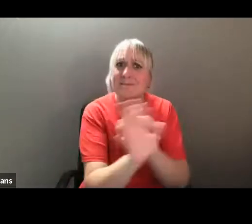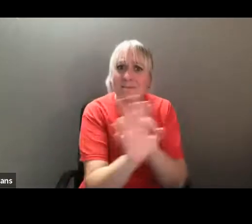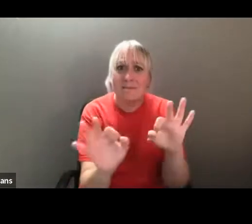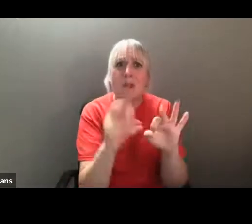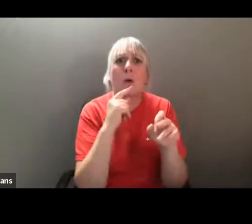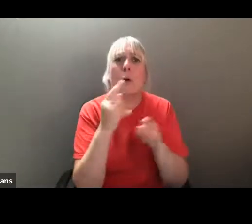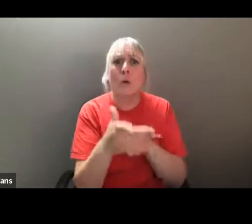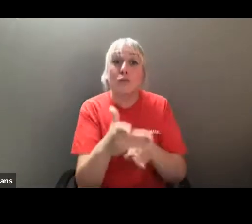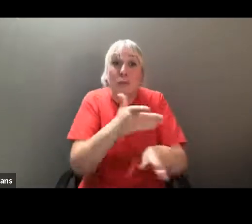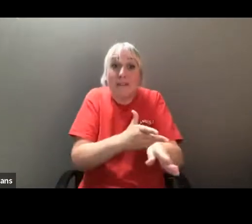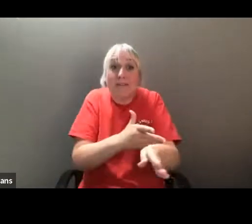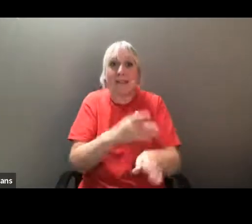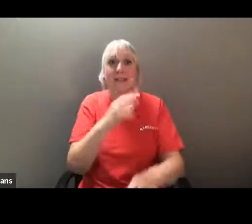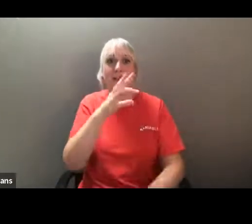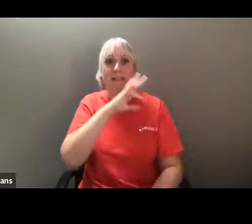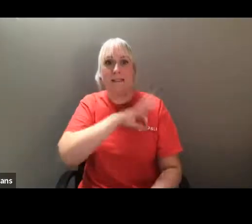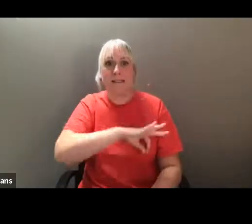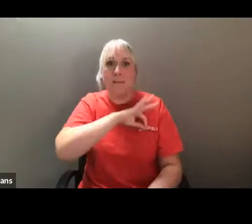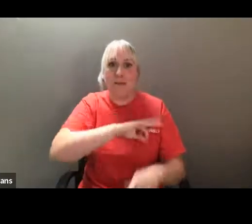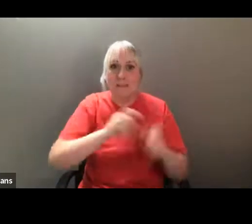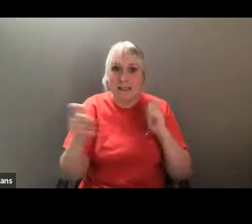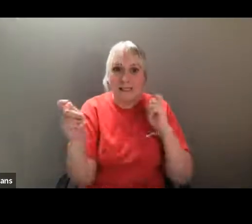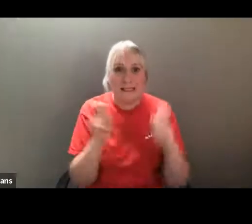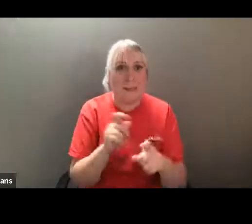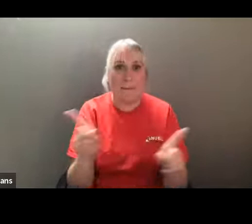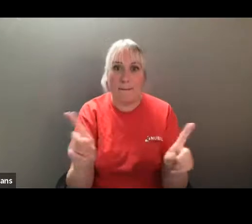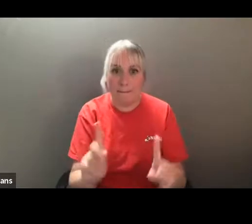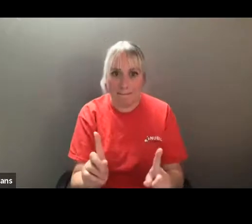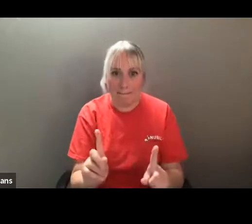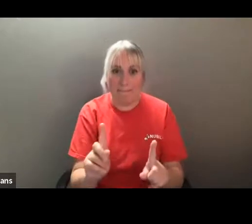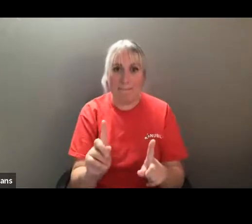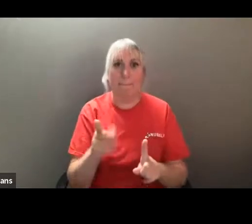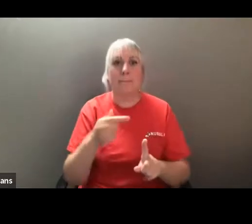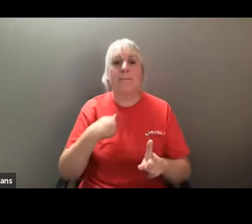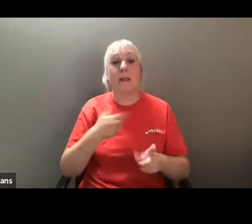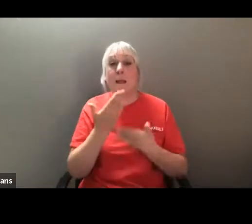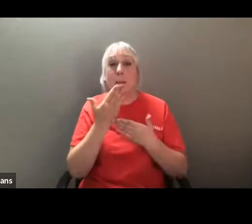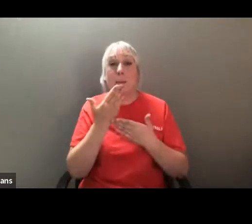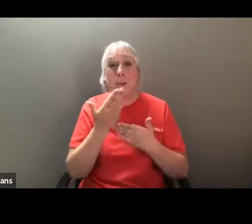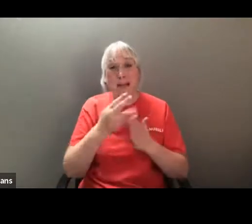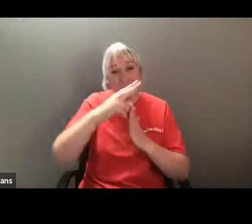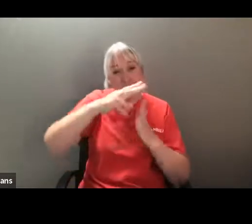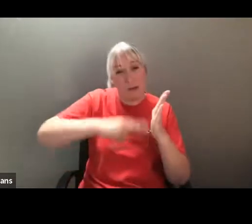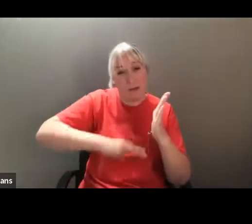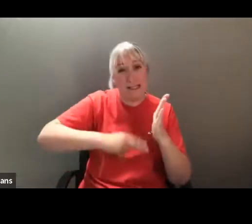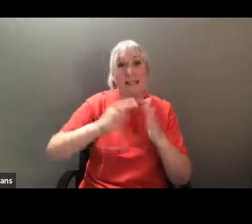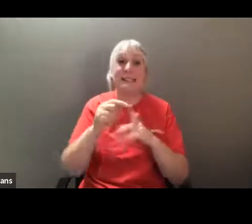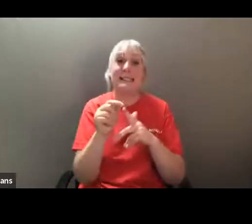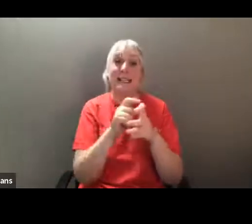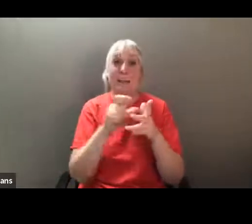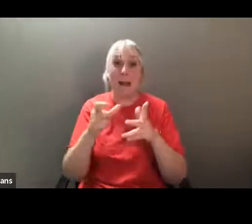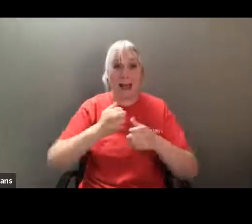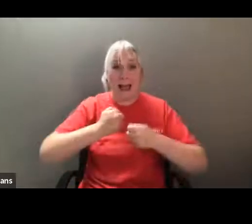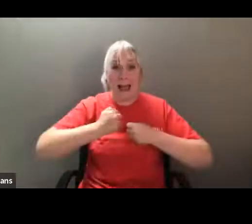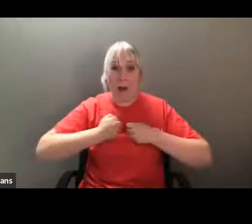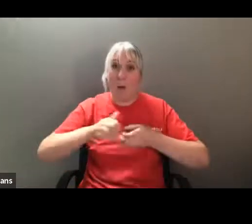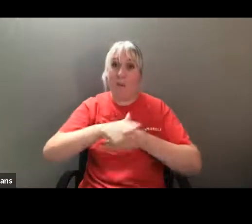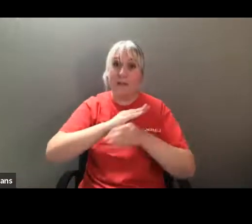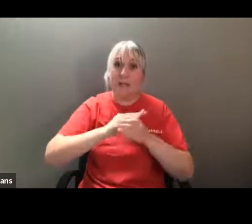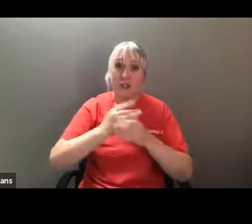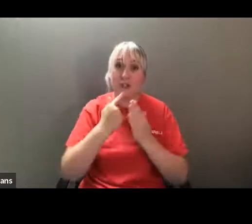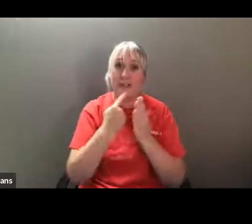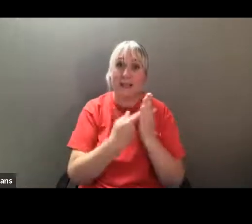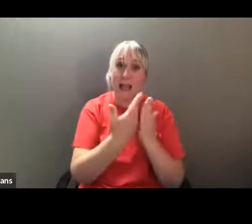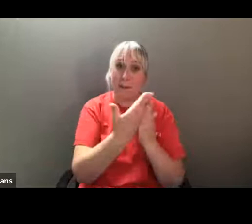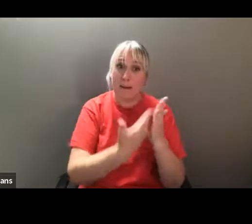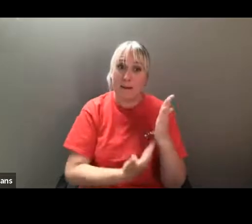system there, if there is one. I would encourage anyone to read DPAC's proposal position statement on UBI if you